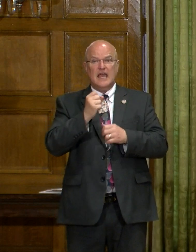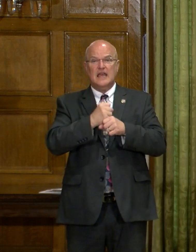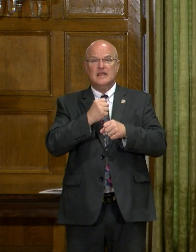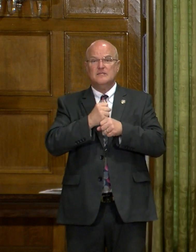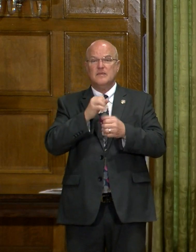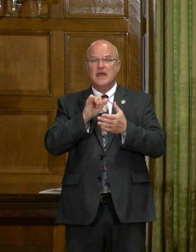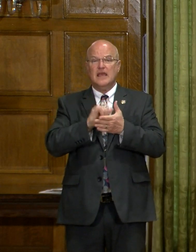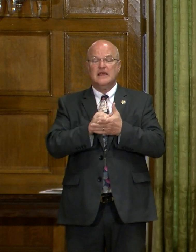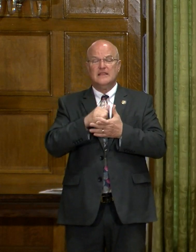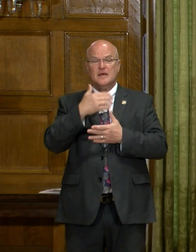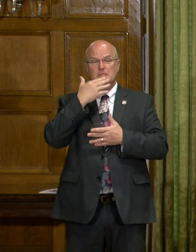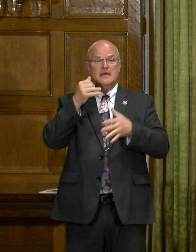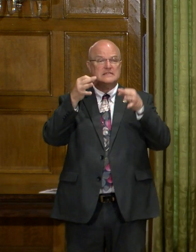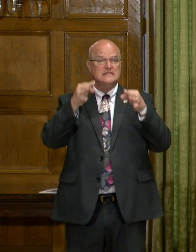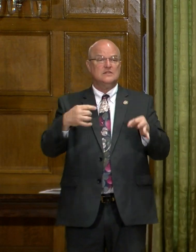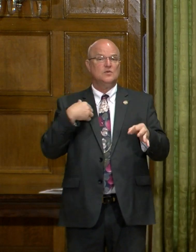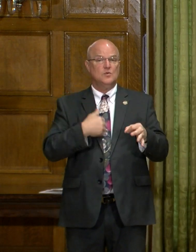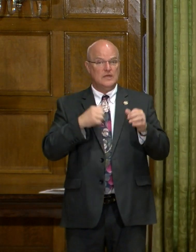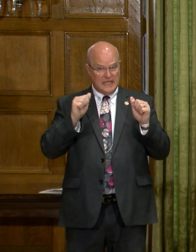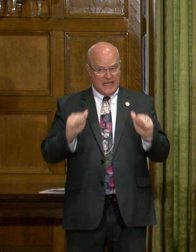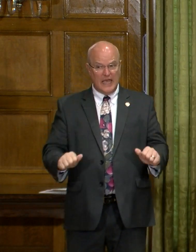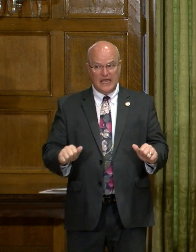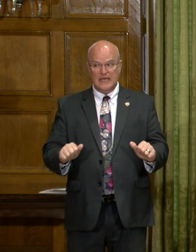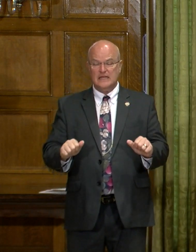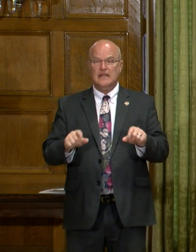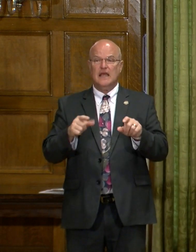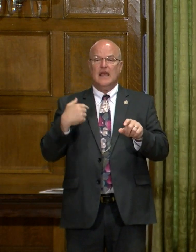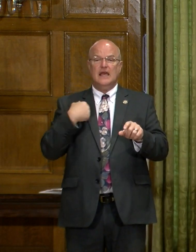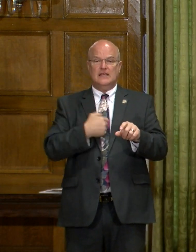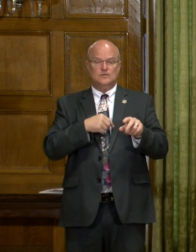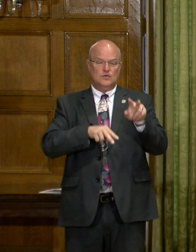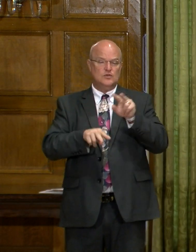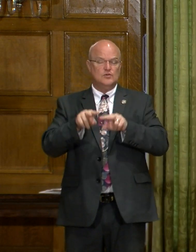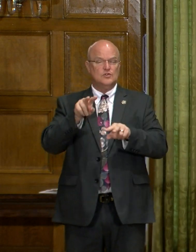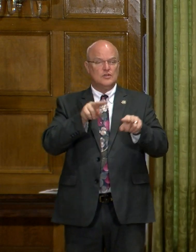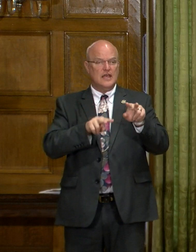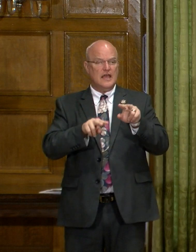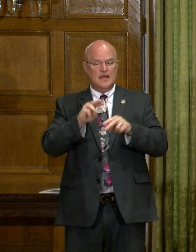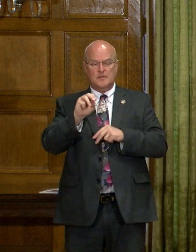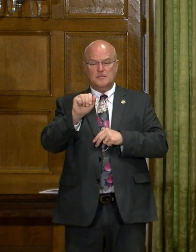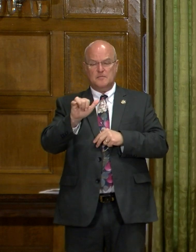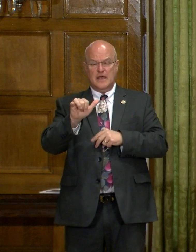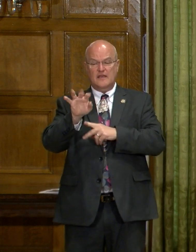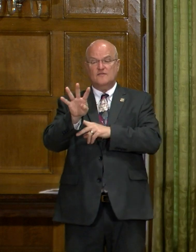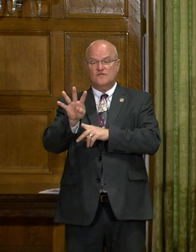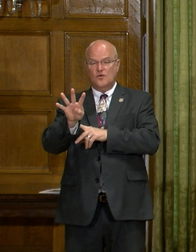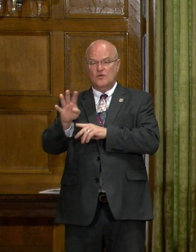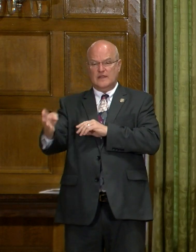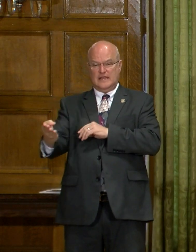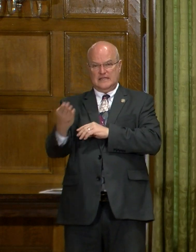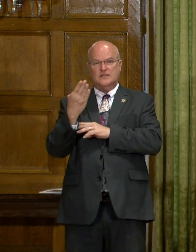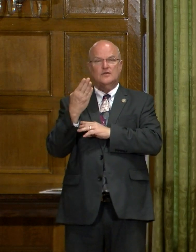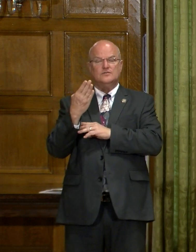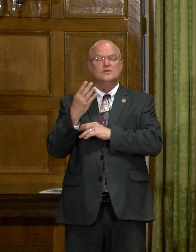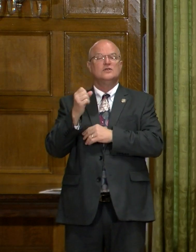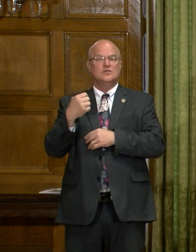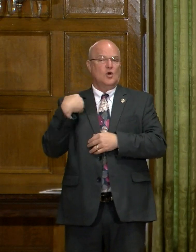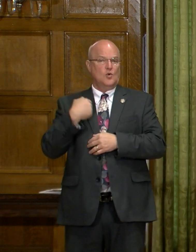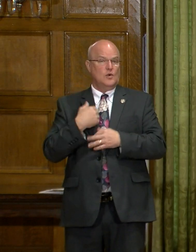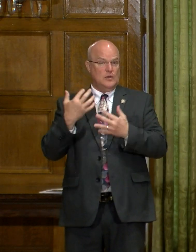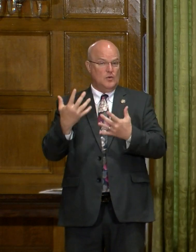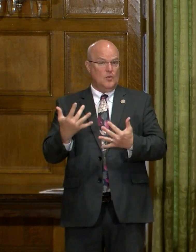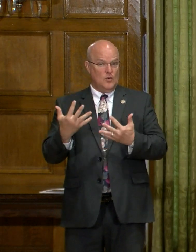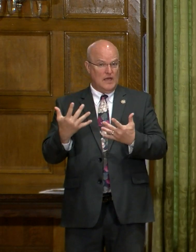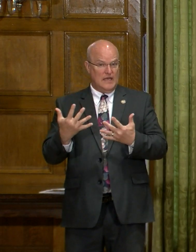make the best decision we can as we look at May 4th as it approaches. And so we'll wait,